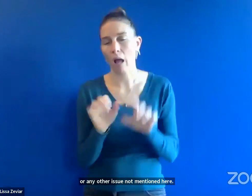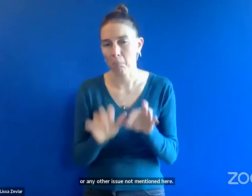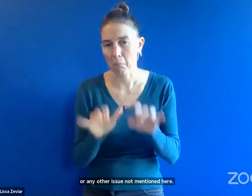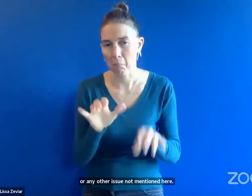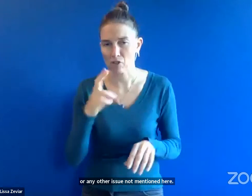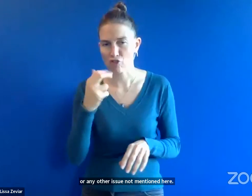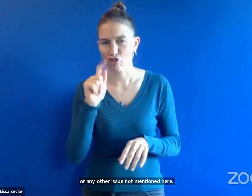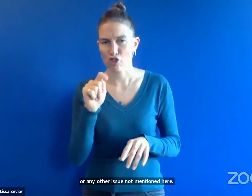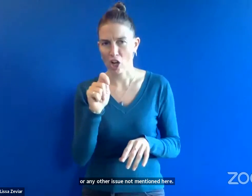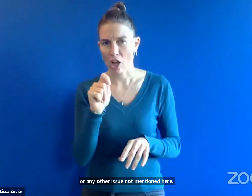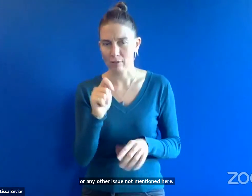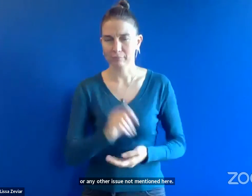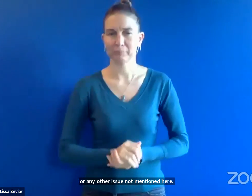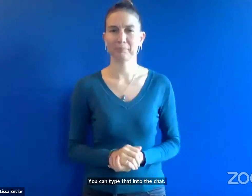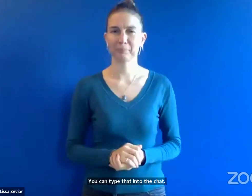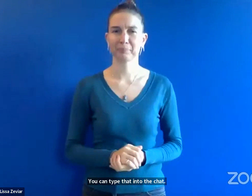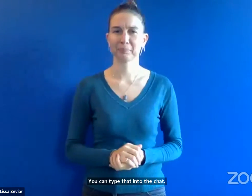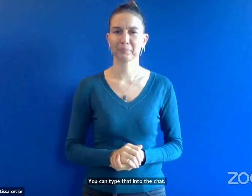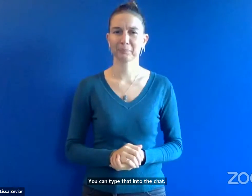this gives.